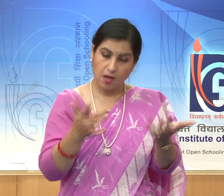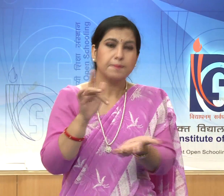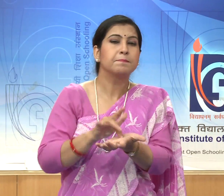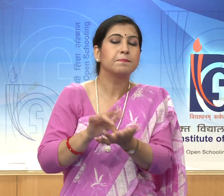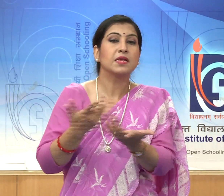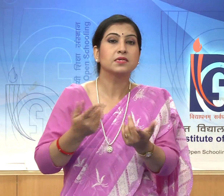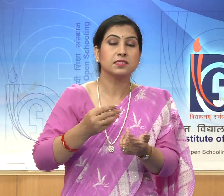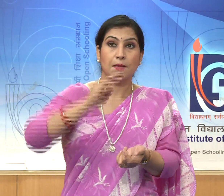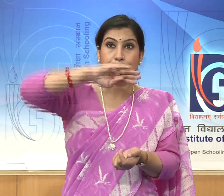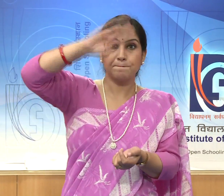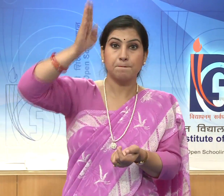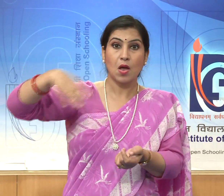at Mount Abu